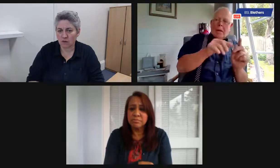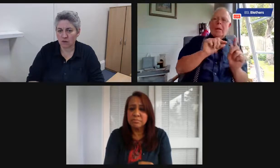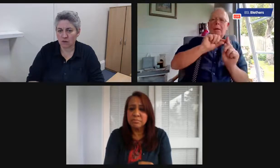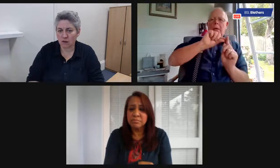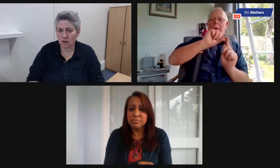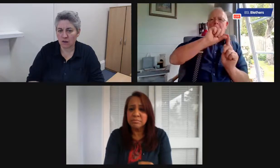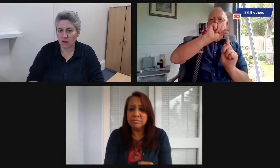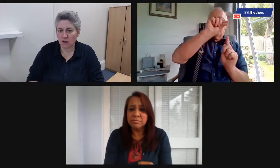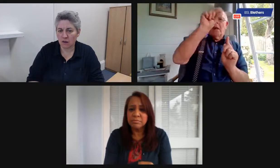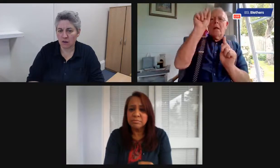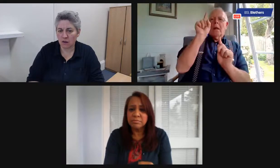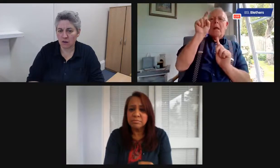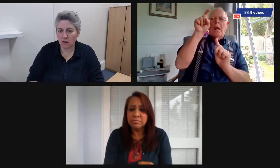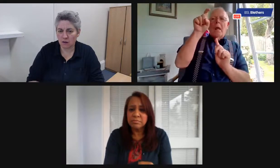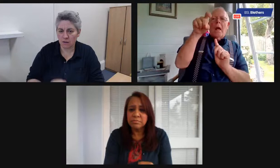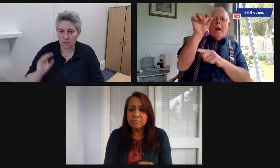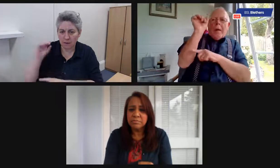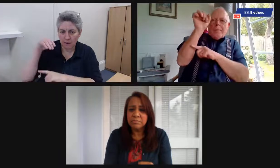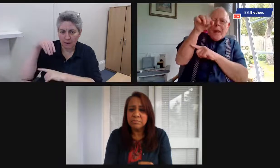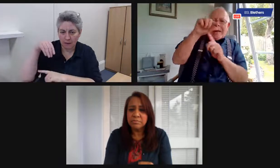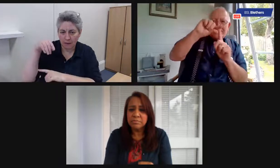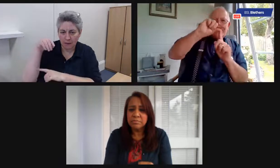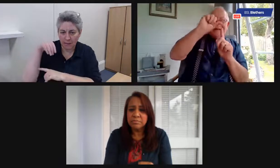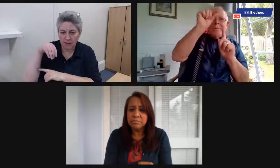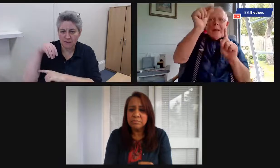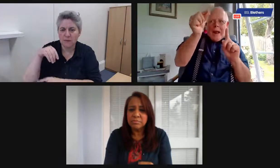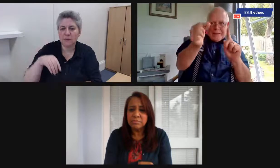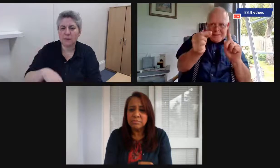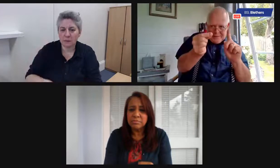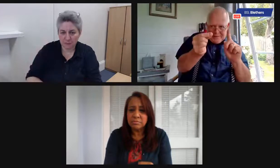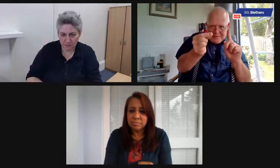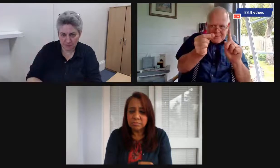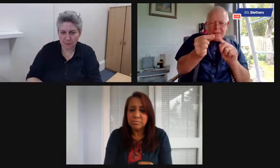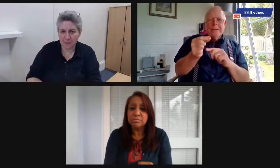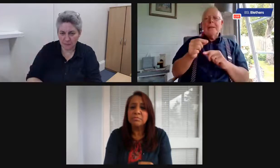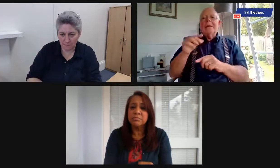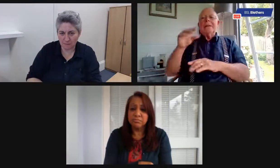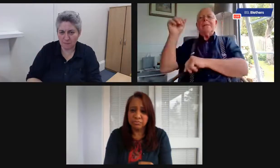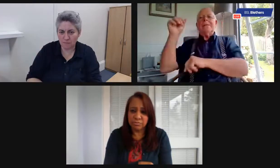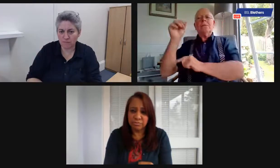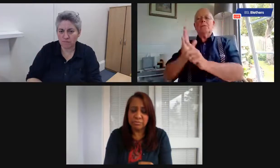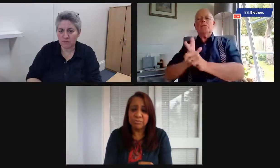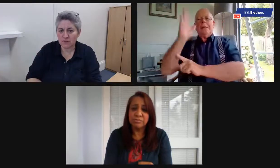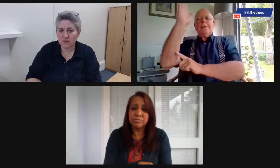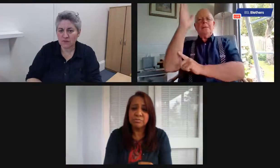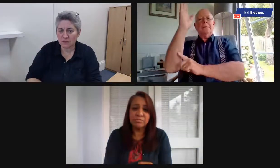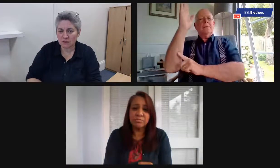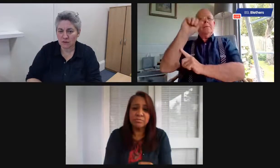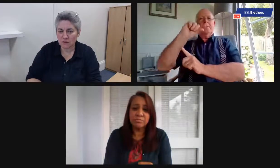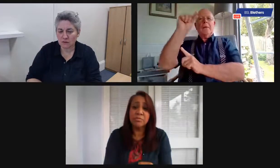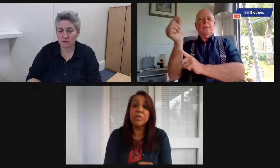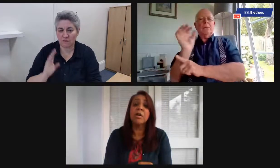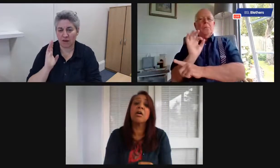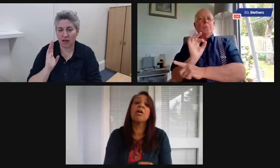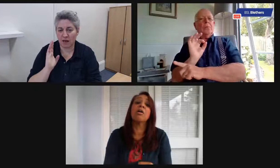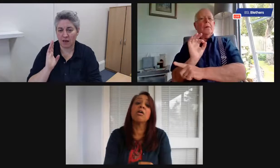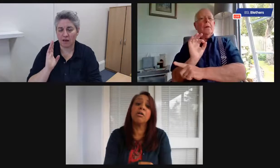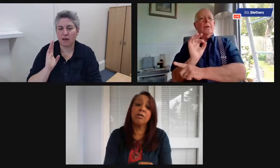but you can identify them because of the different shape. The English bluebell has a slightly bowed flower head,